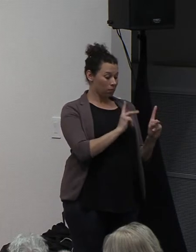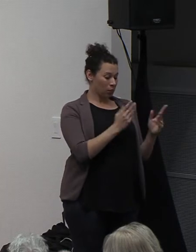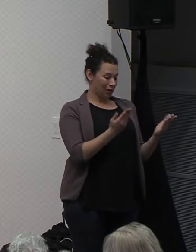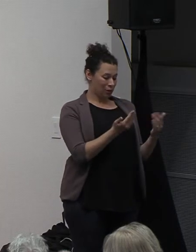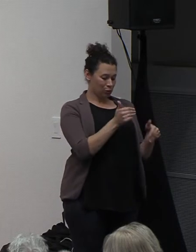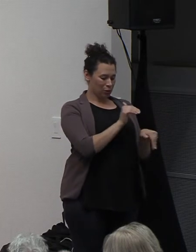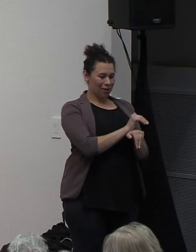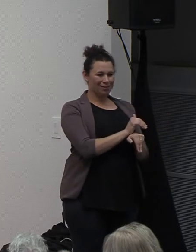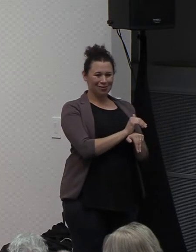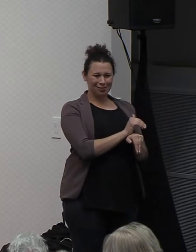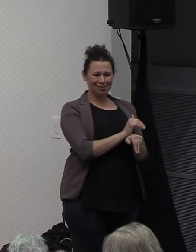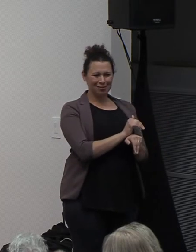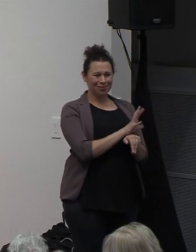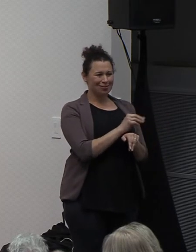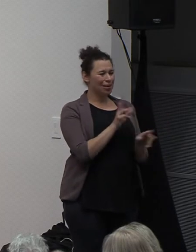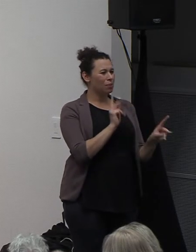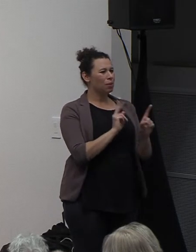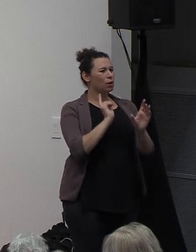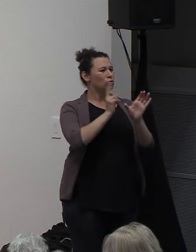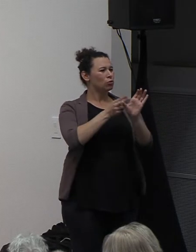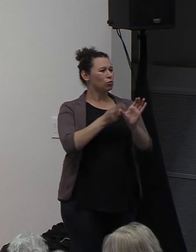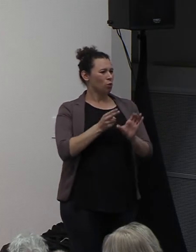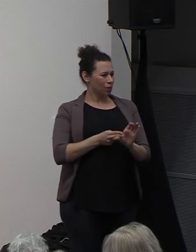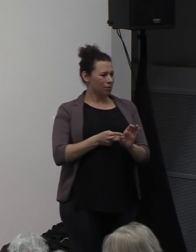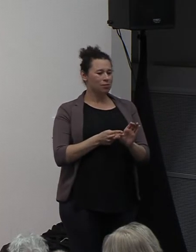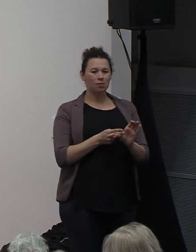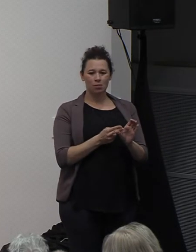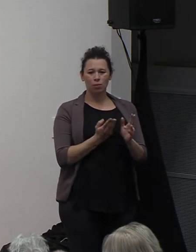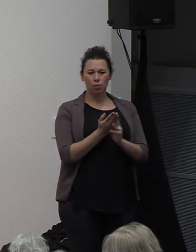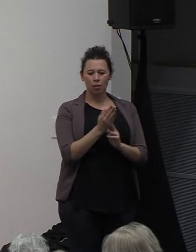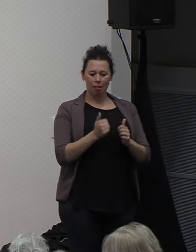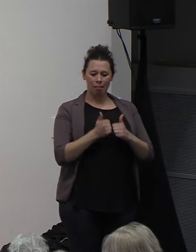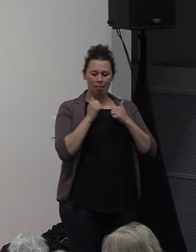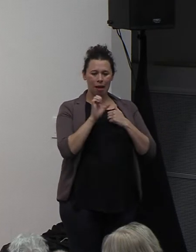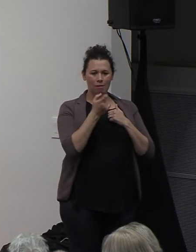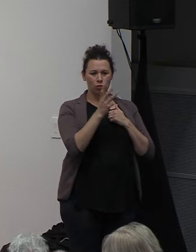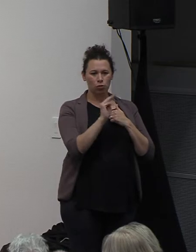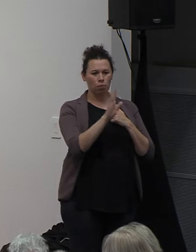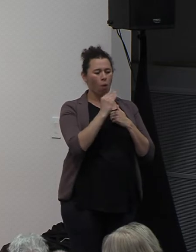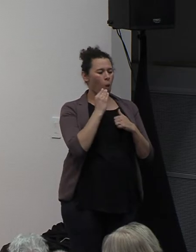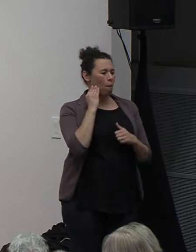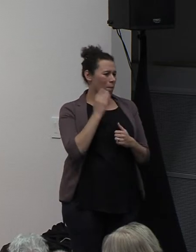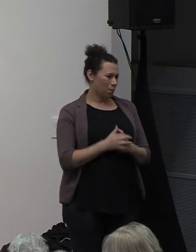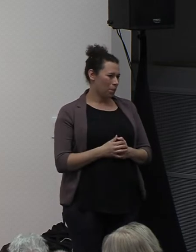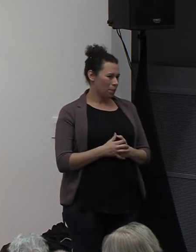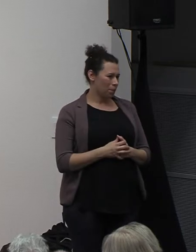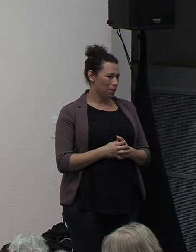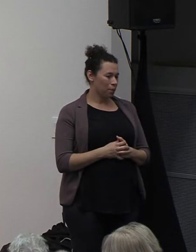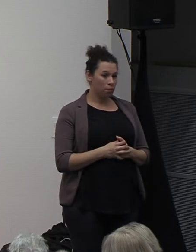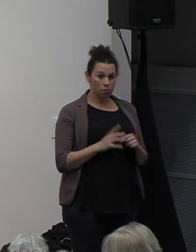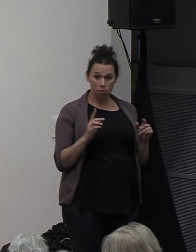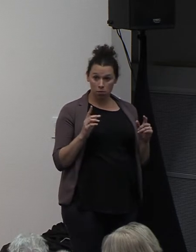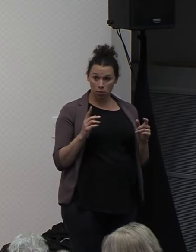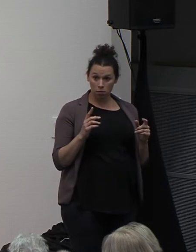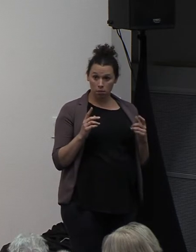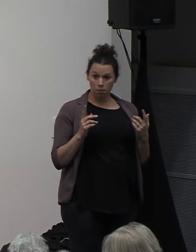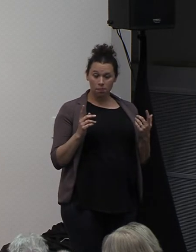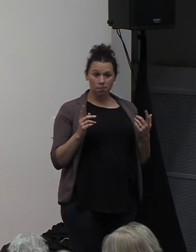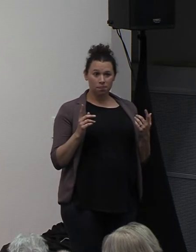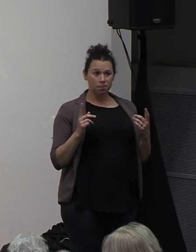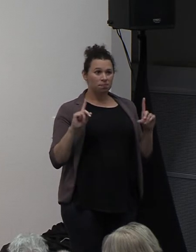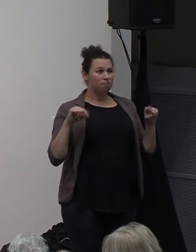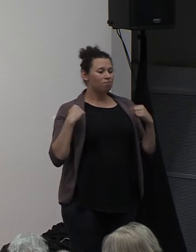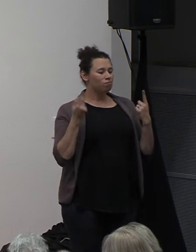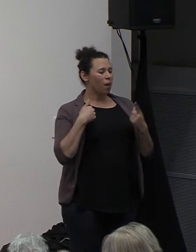tonight and those who are joining us via live stream at home. Have you ever had an experience